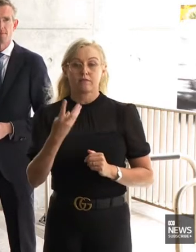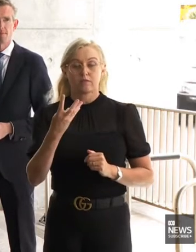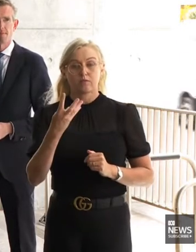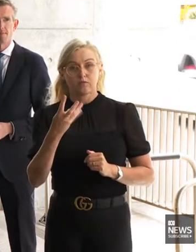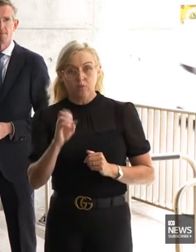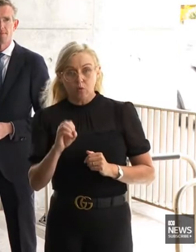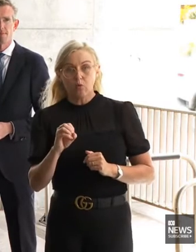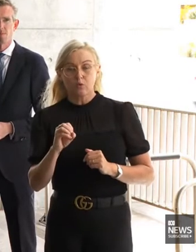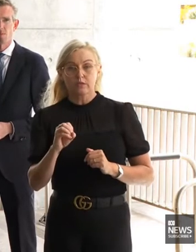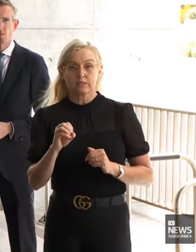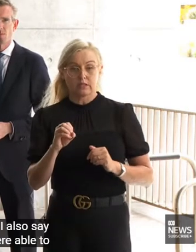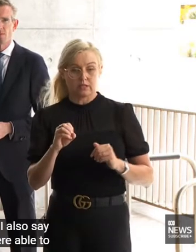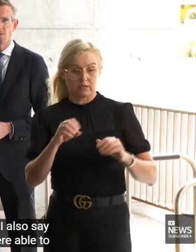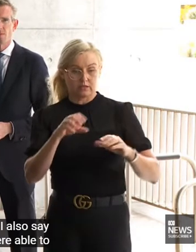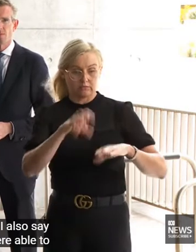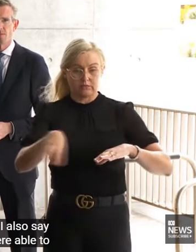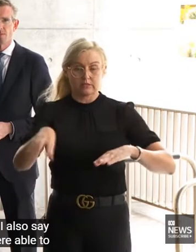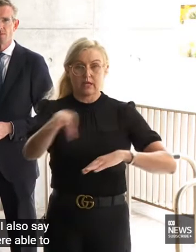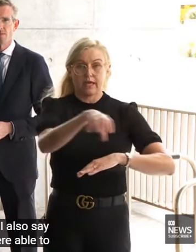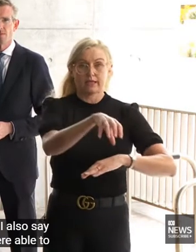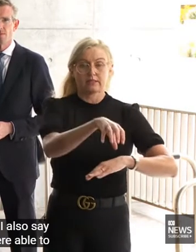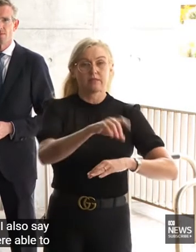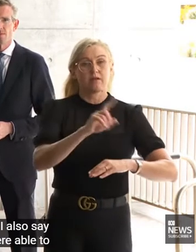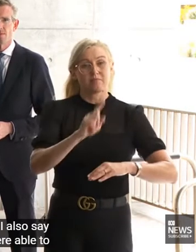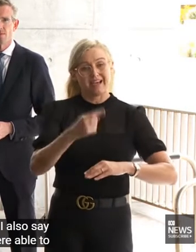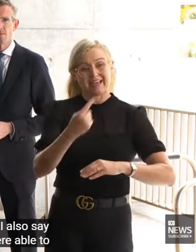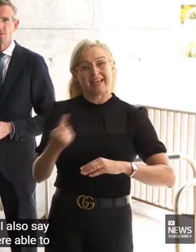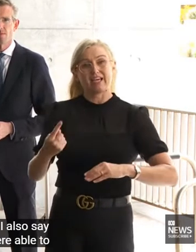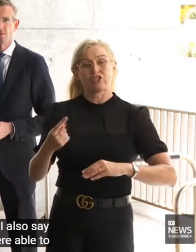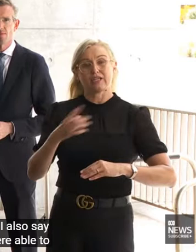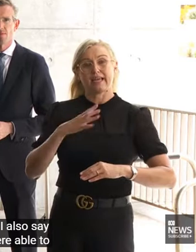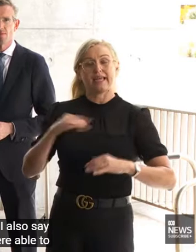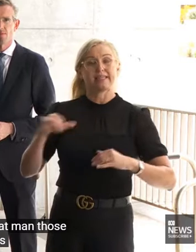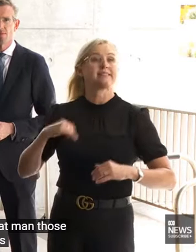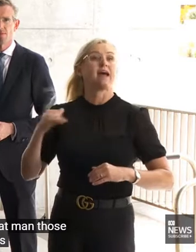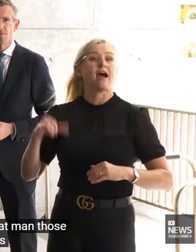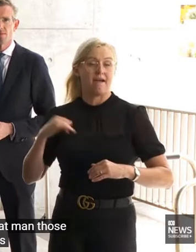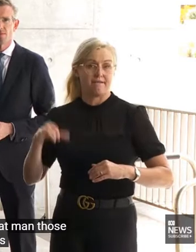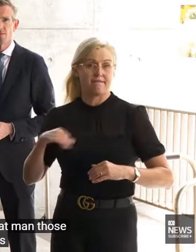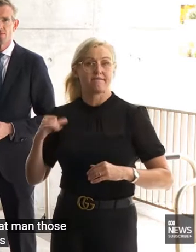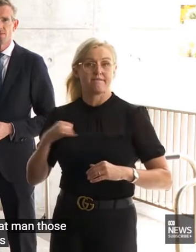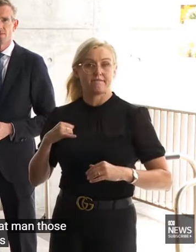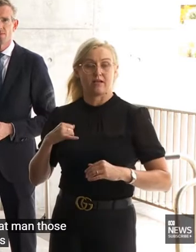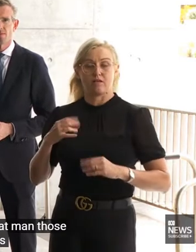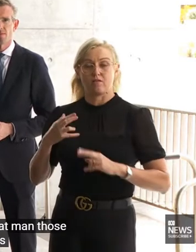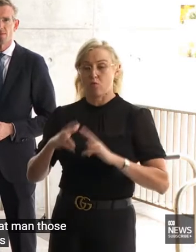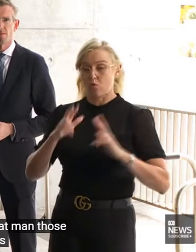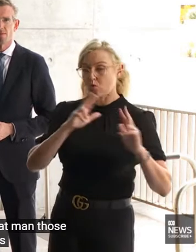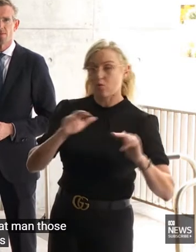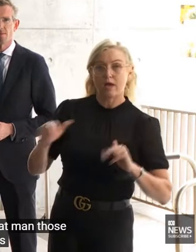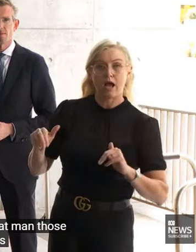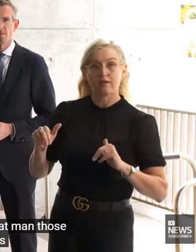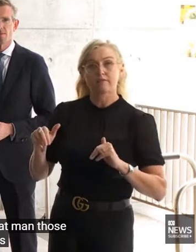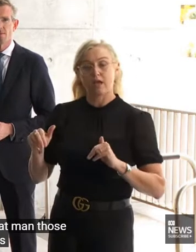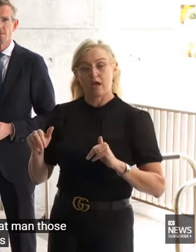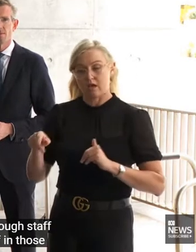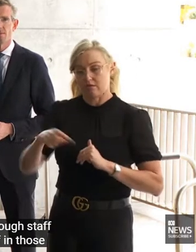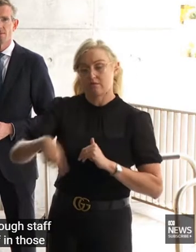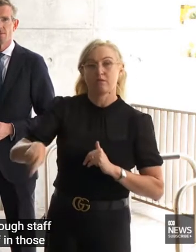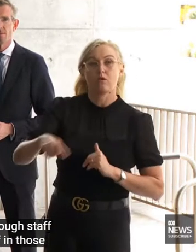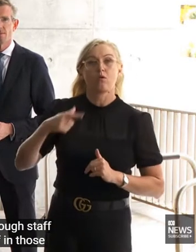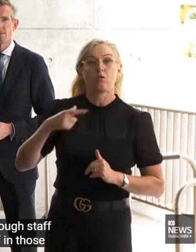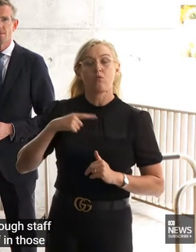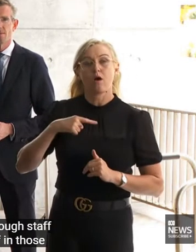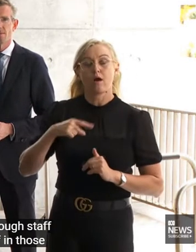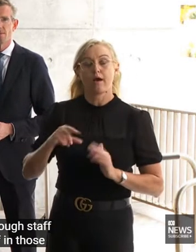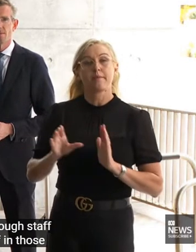those, or person those, the reason we had enough staff, in those various vaccination centres was,